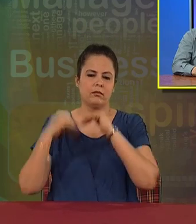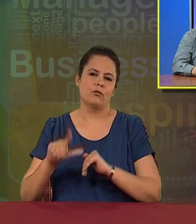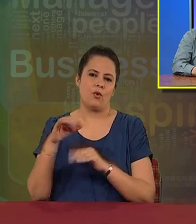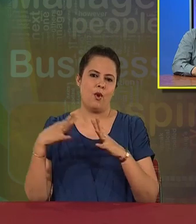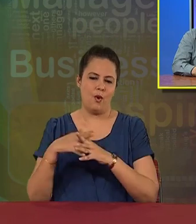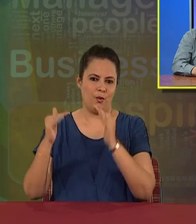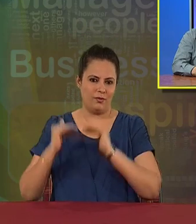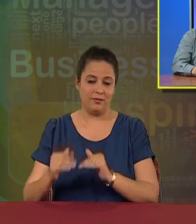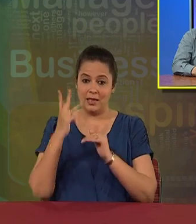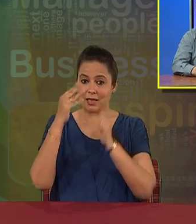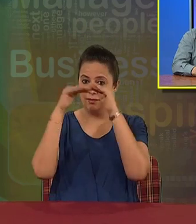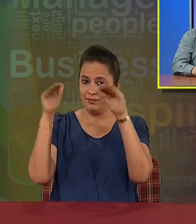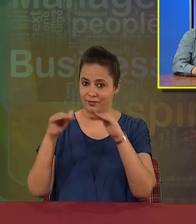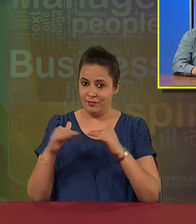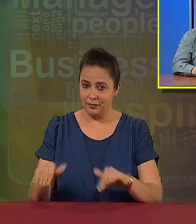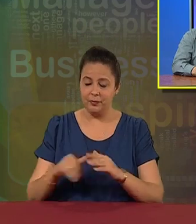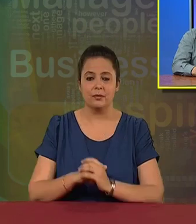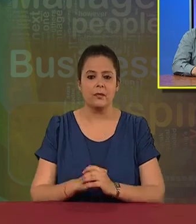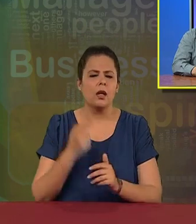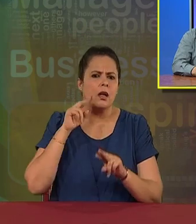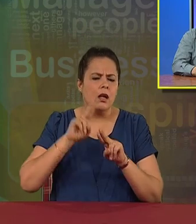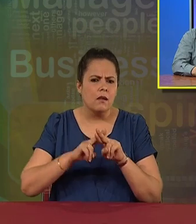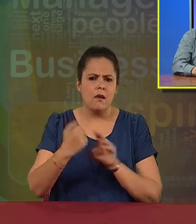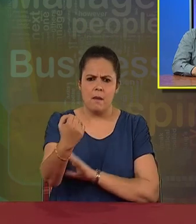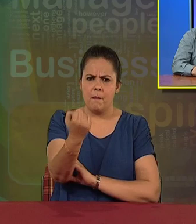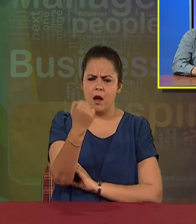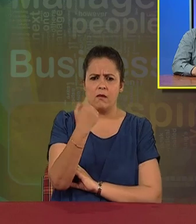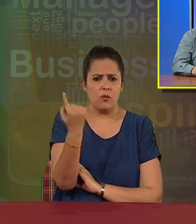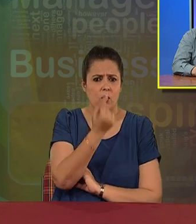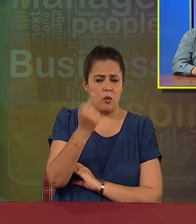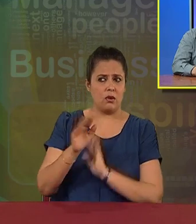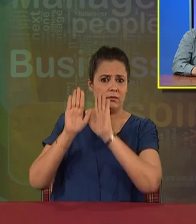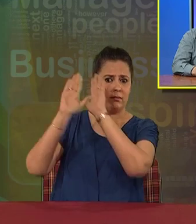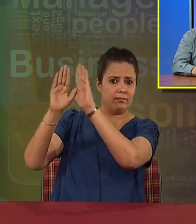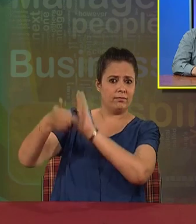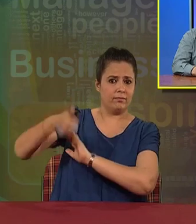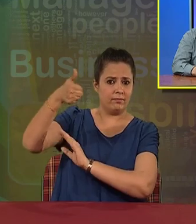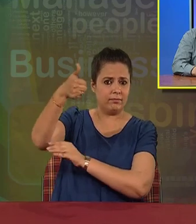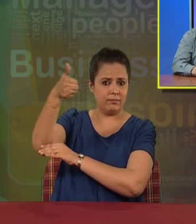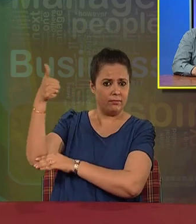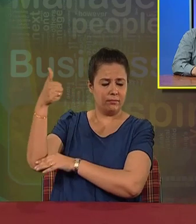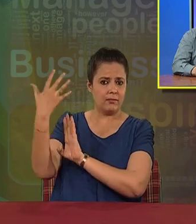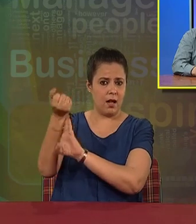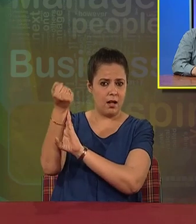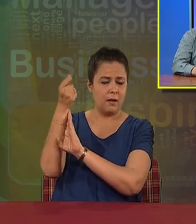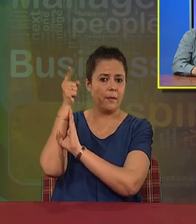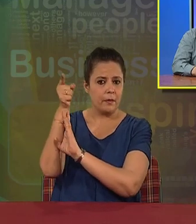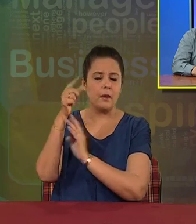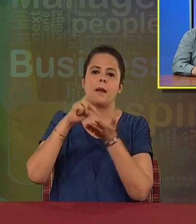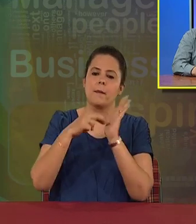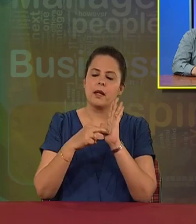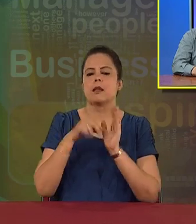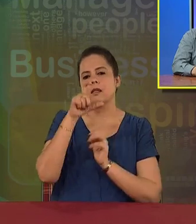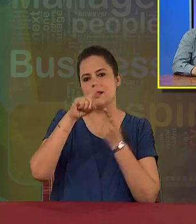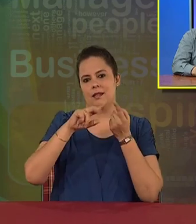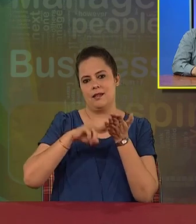of management. If the entire power is kept at the top level of management, then it is known as